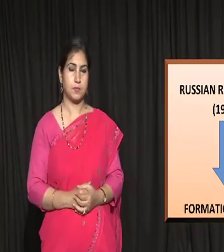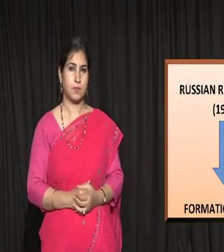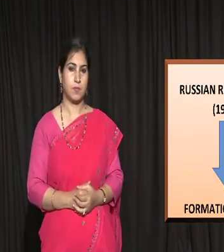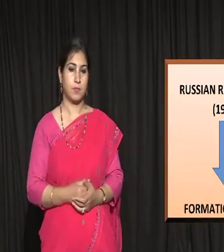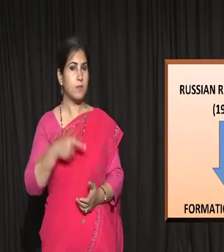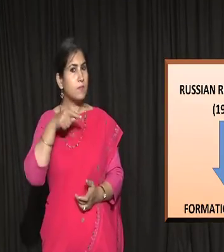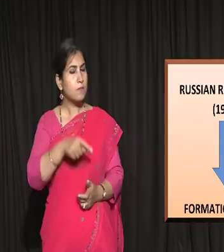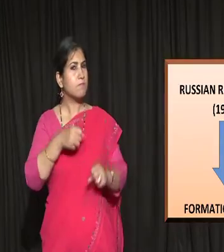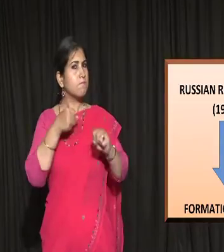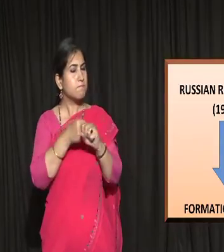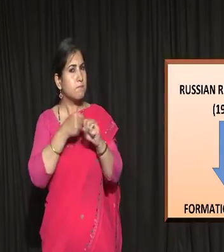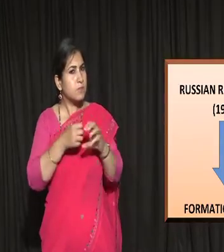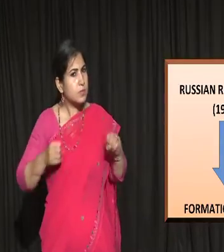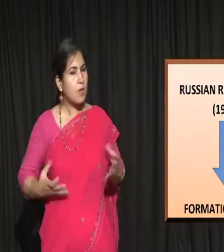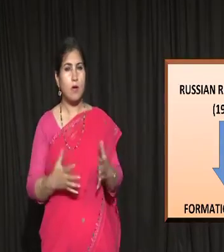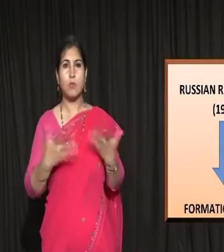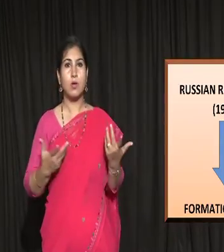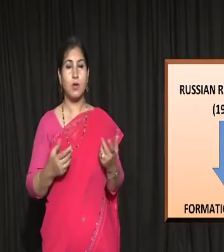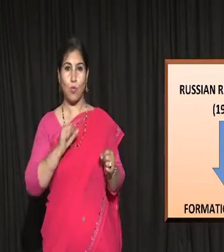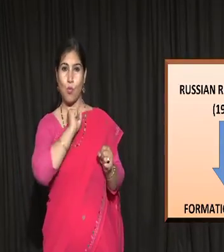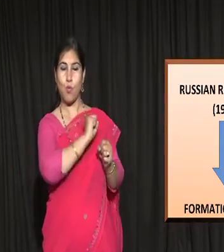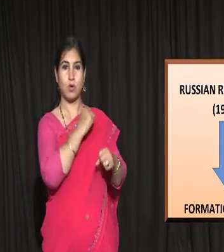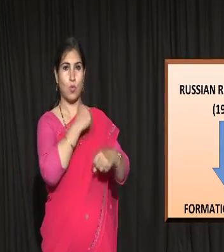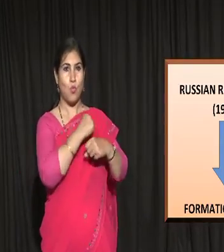This led to reforms in the constitution